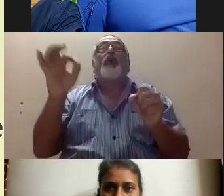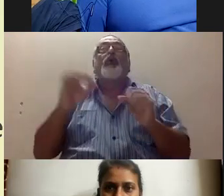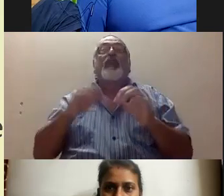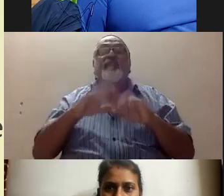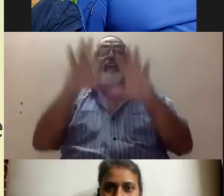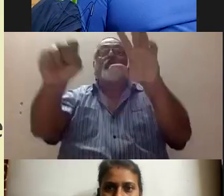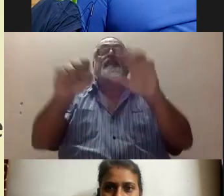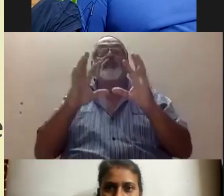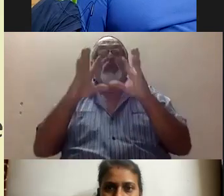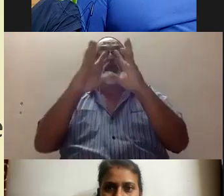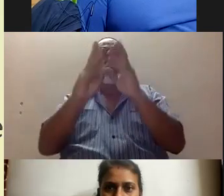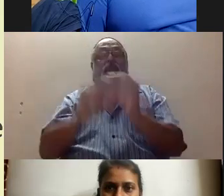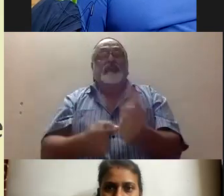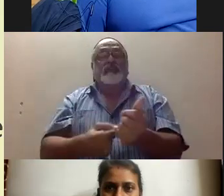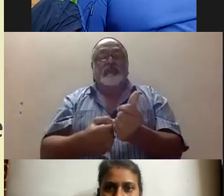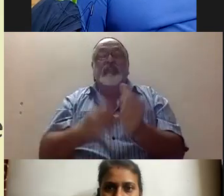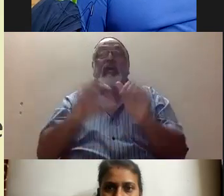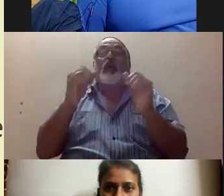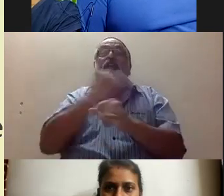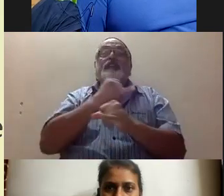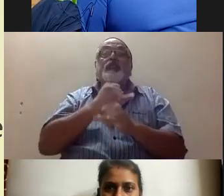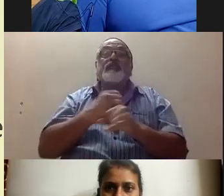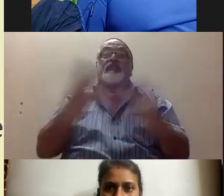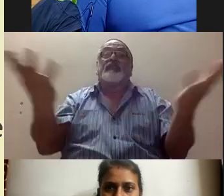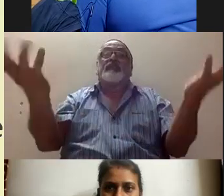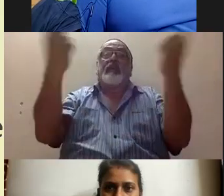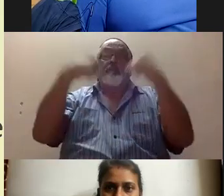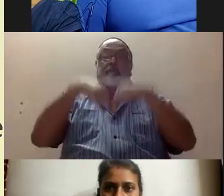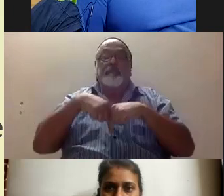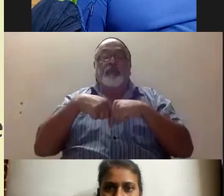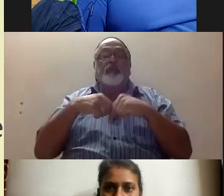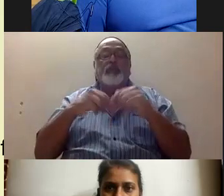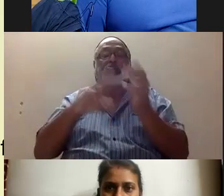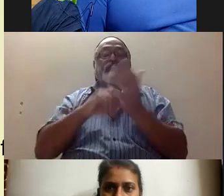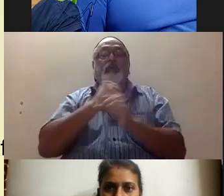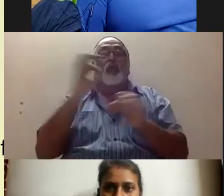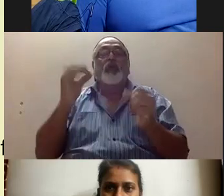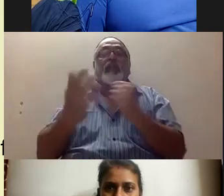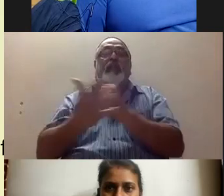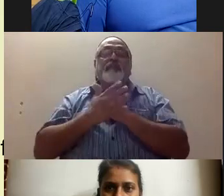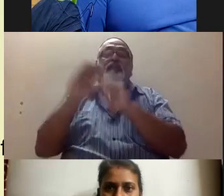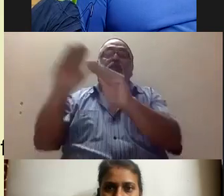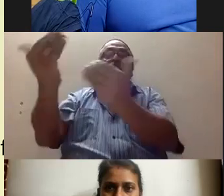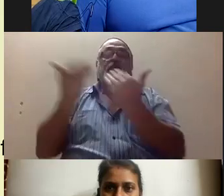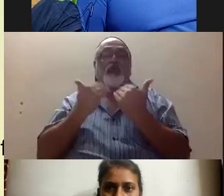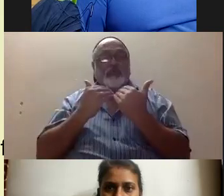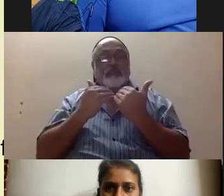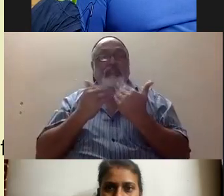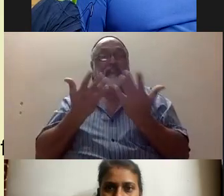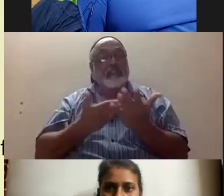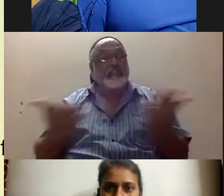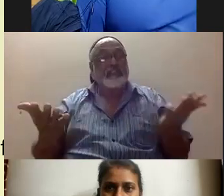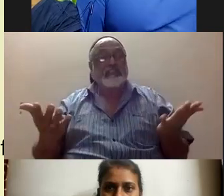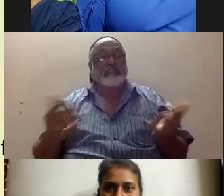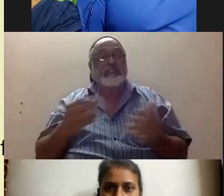and some similarly how institutions cater to our needs always. So these are few things which I